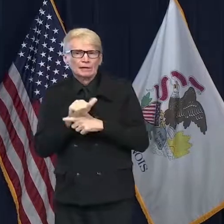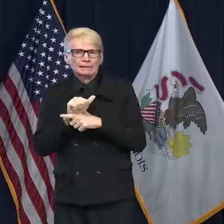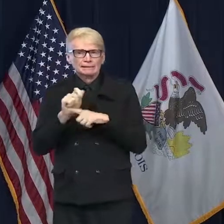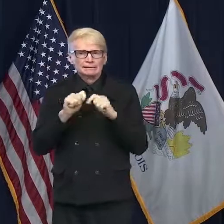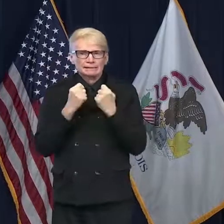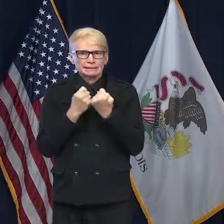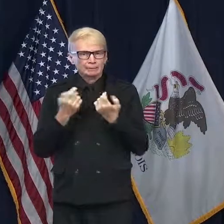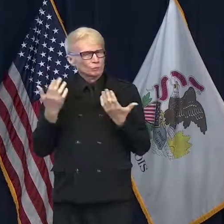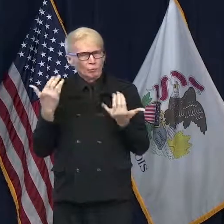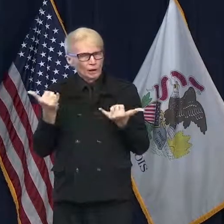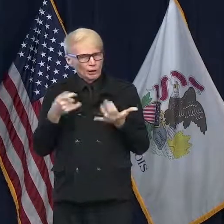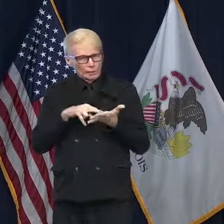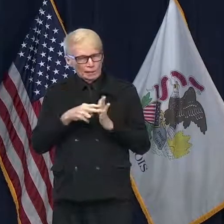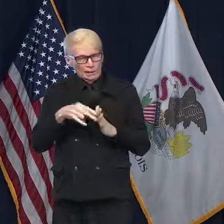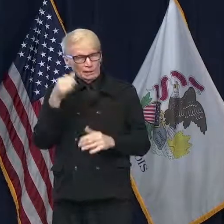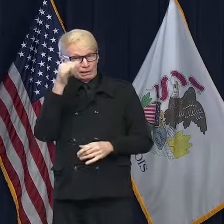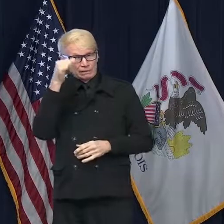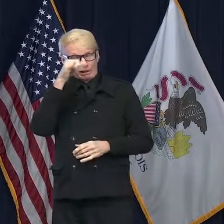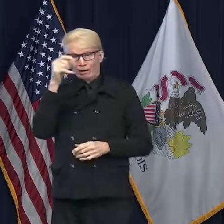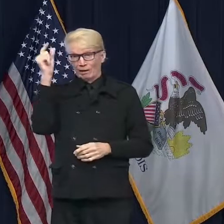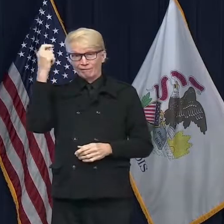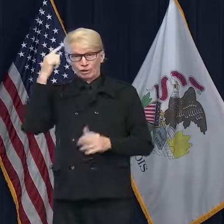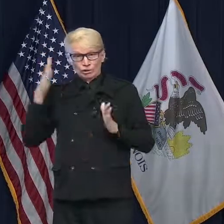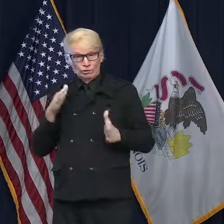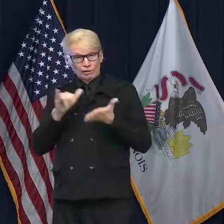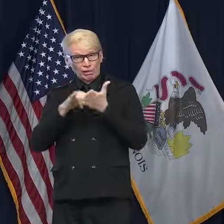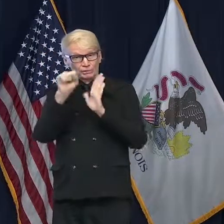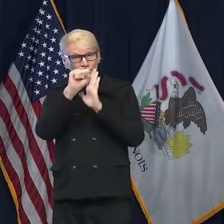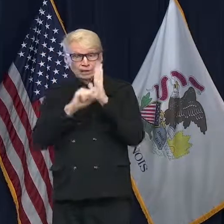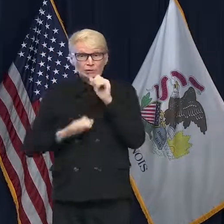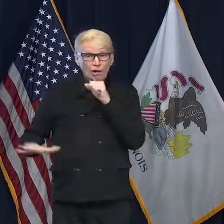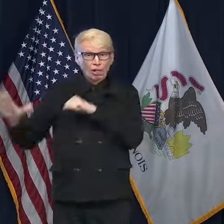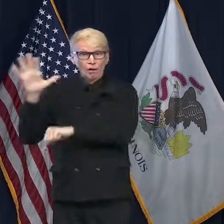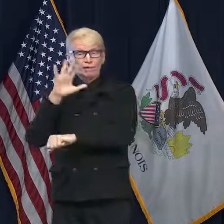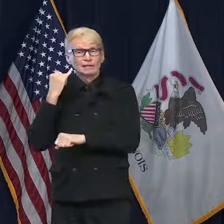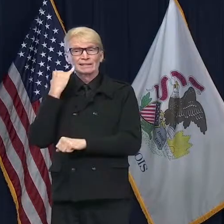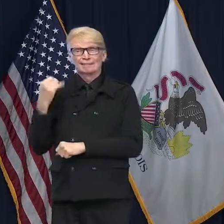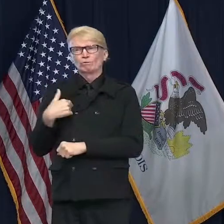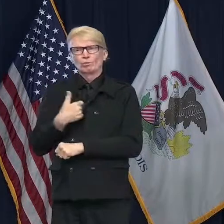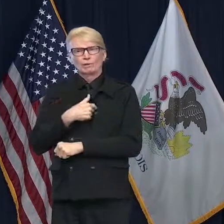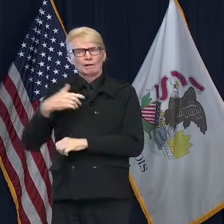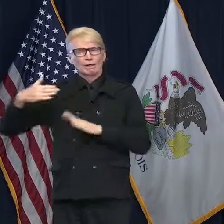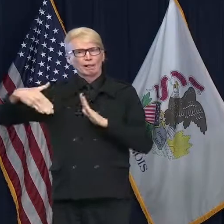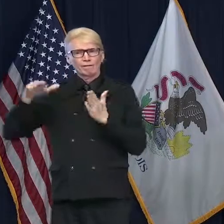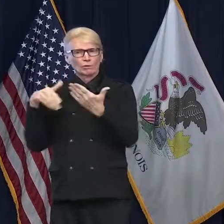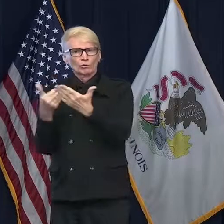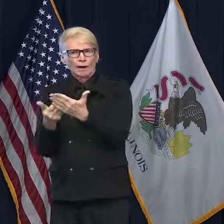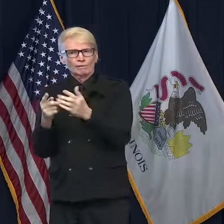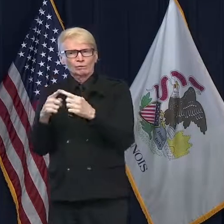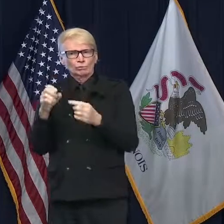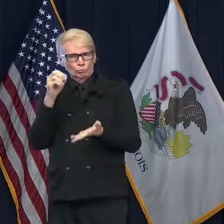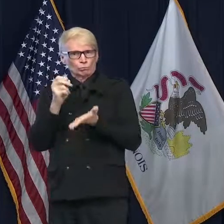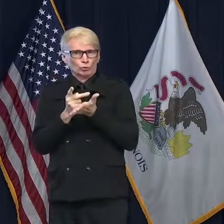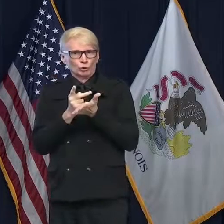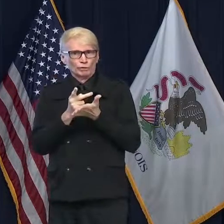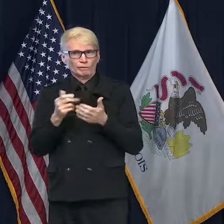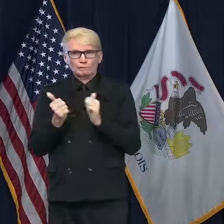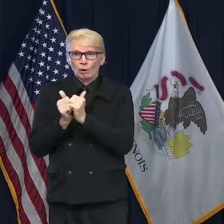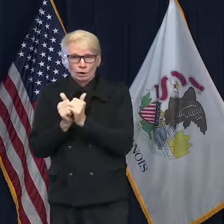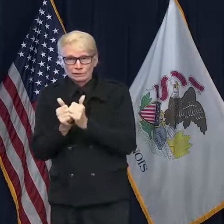these governors recklessly endangering the lives of students, but we're not here? I mean, why are we doing this? This makes no